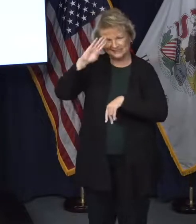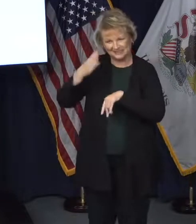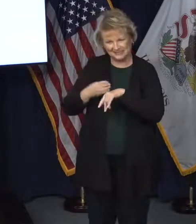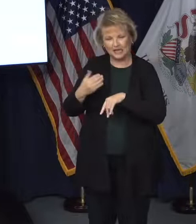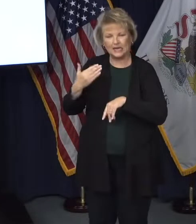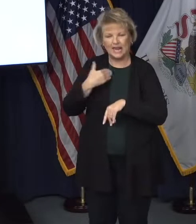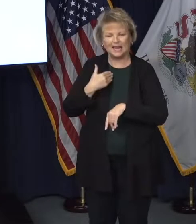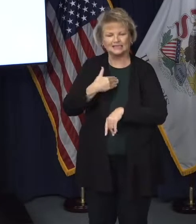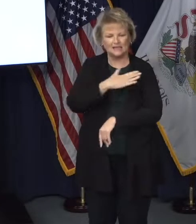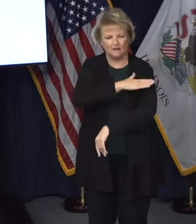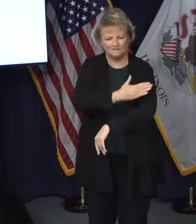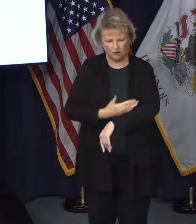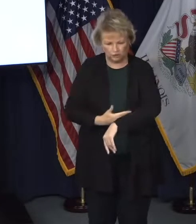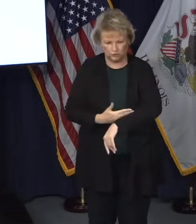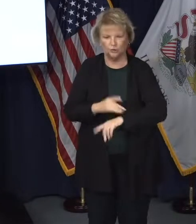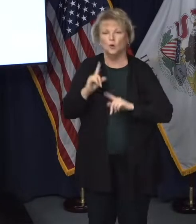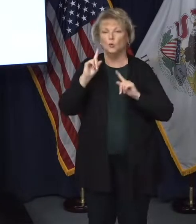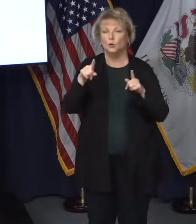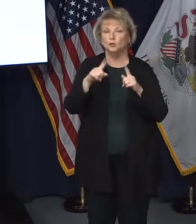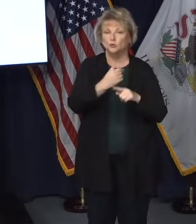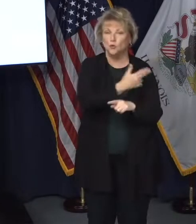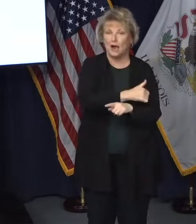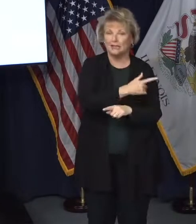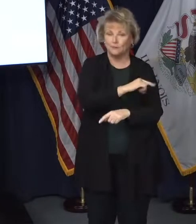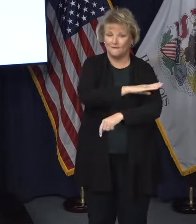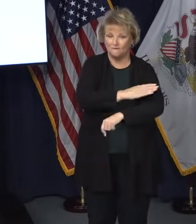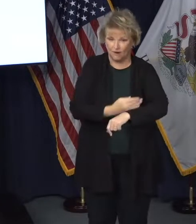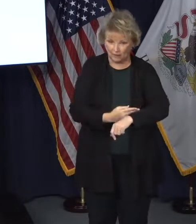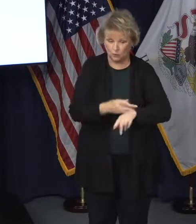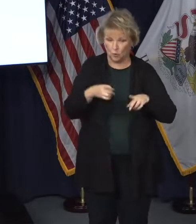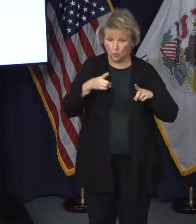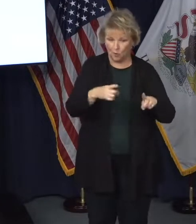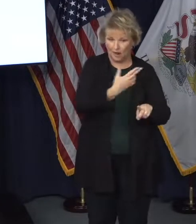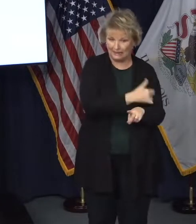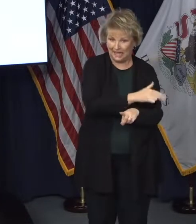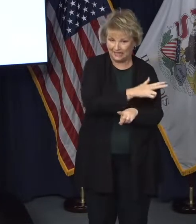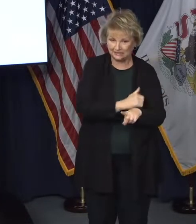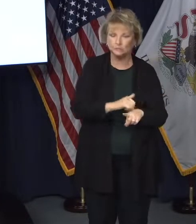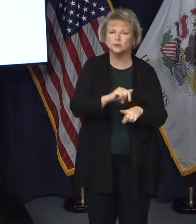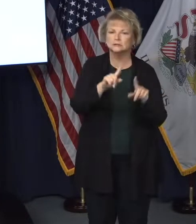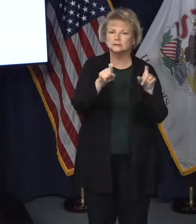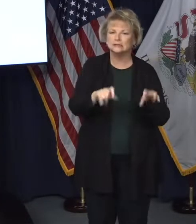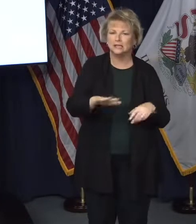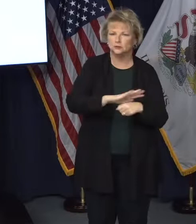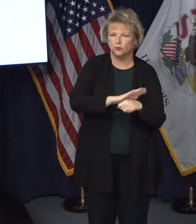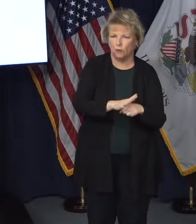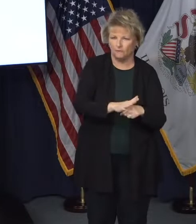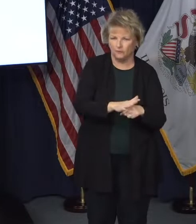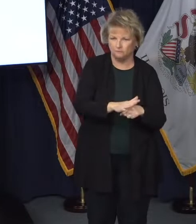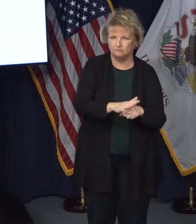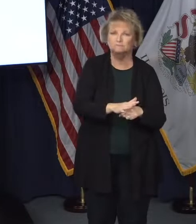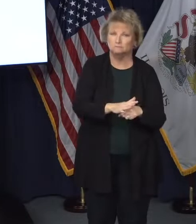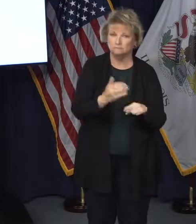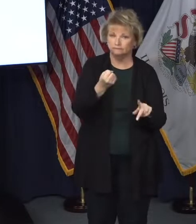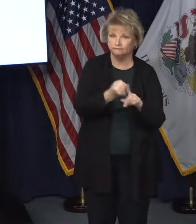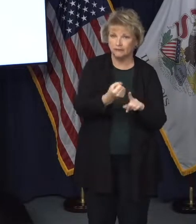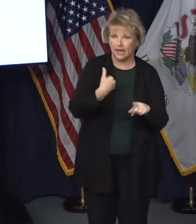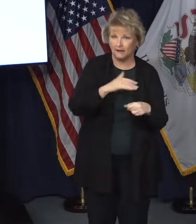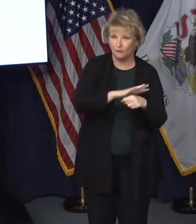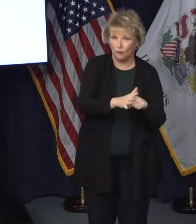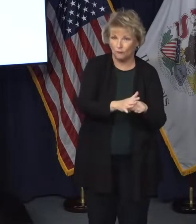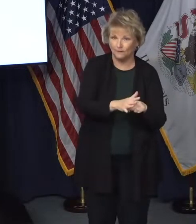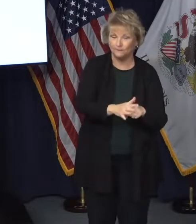compound fracture, went to the hospital for that fracture, but then was tested, because they test everybody in the hospital, and has COVID. So is